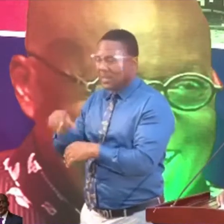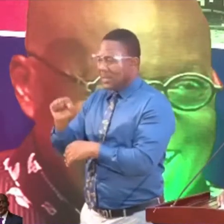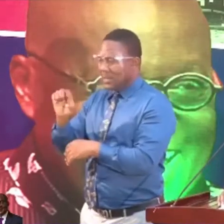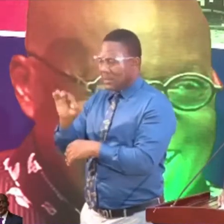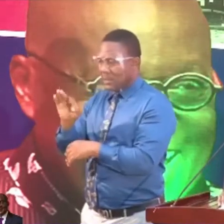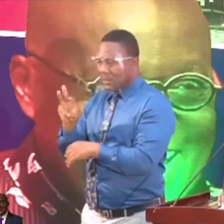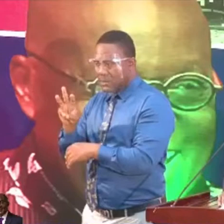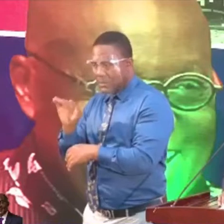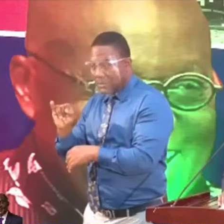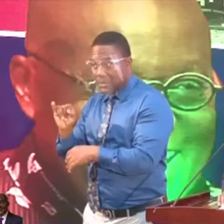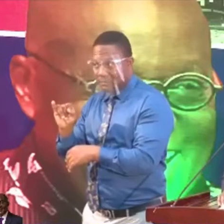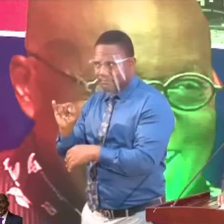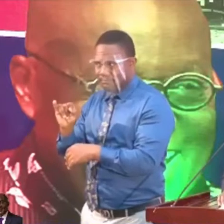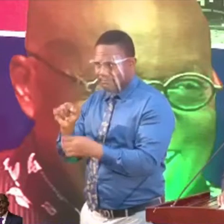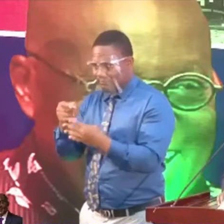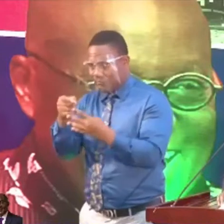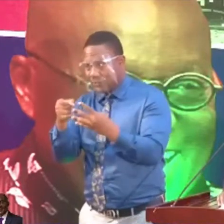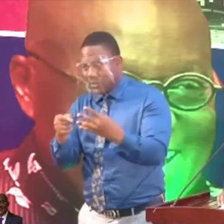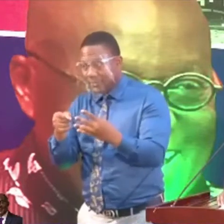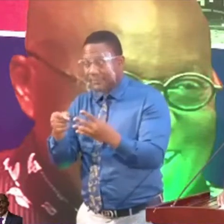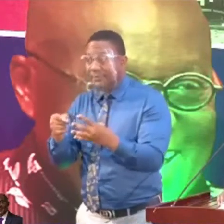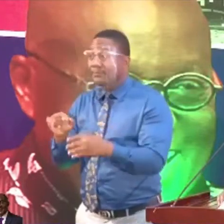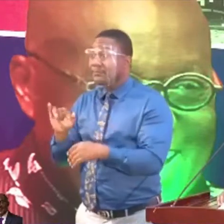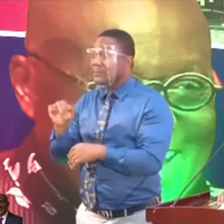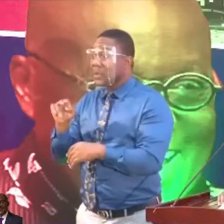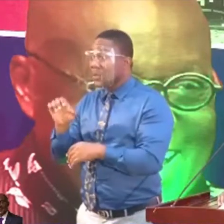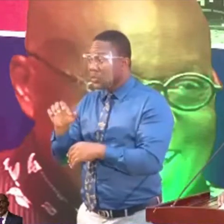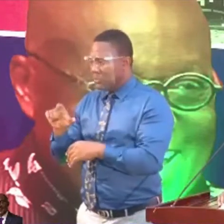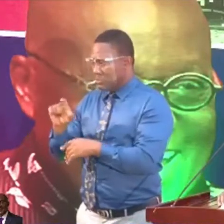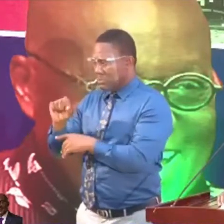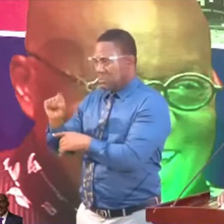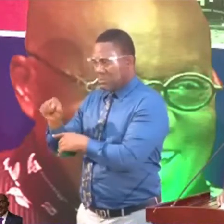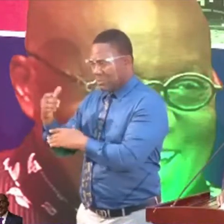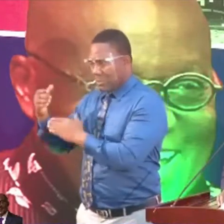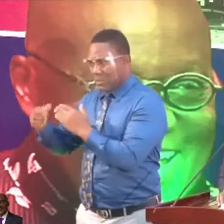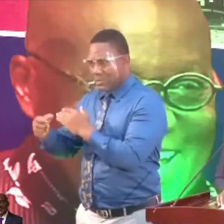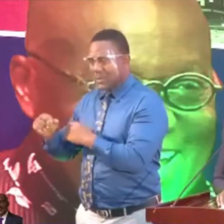region. At the end of June 2020,